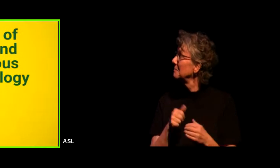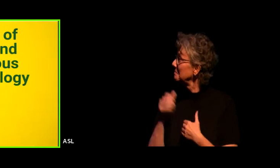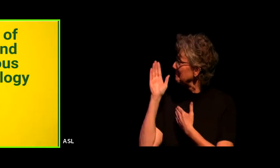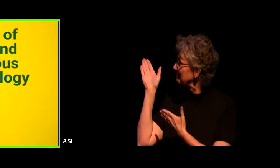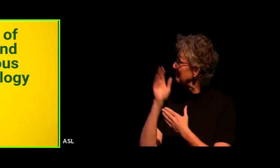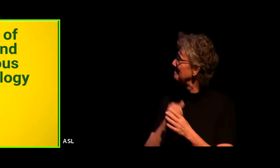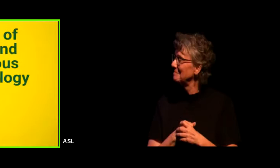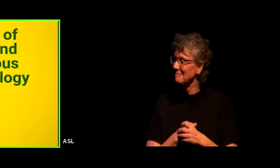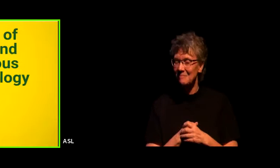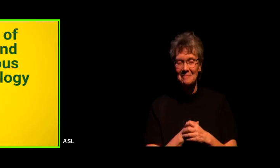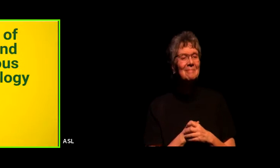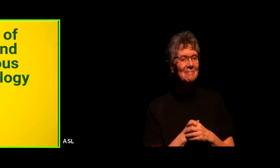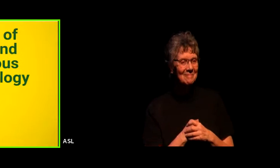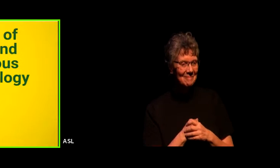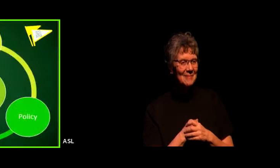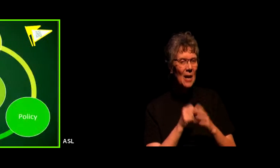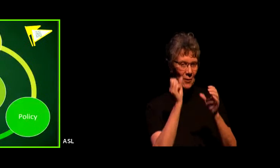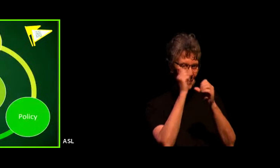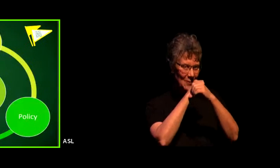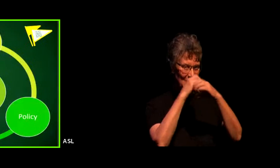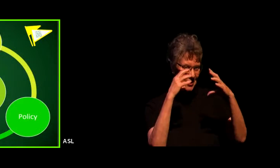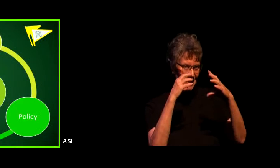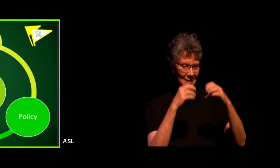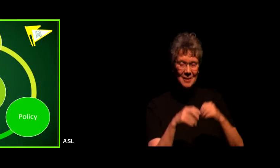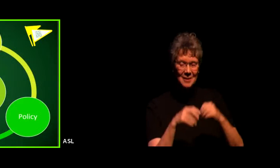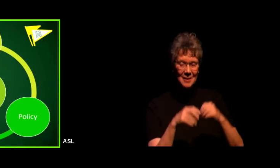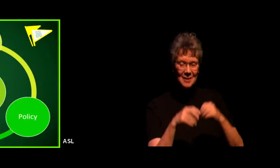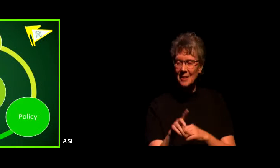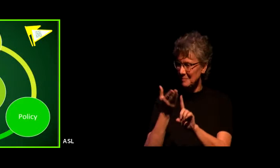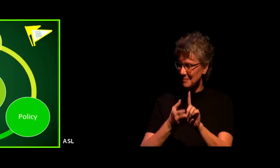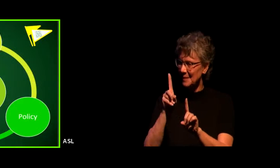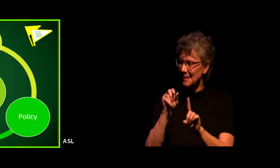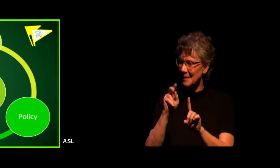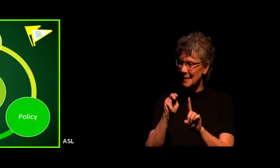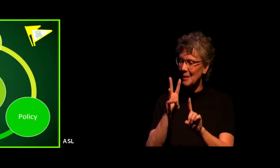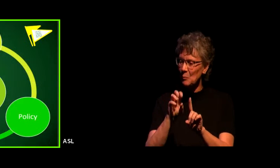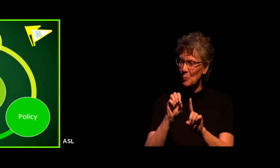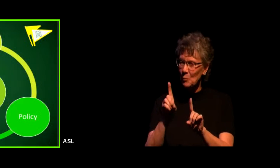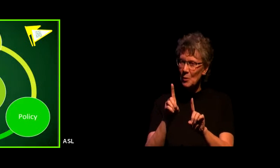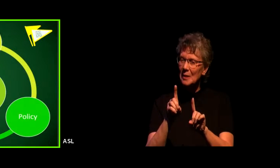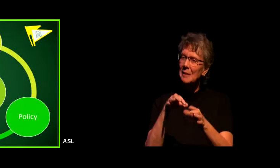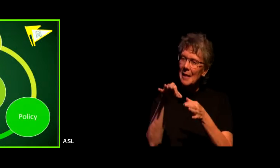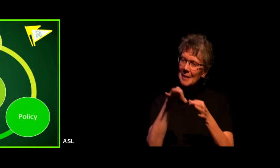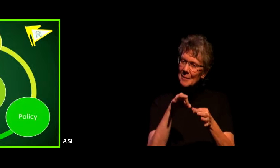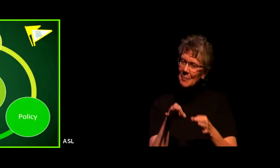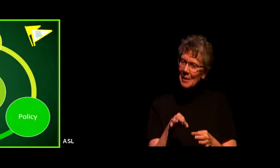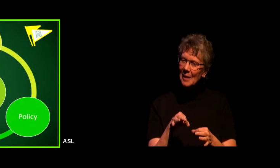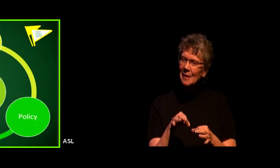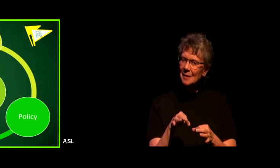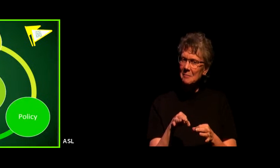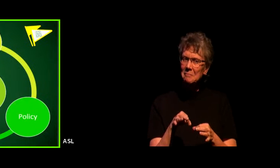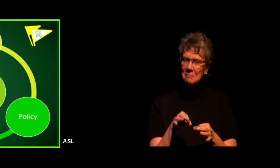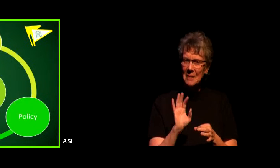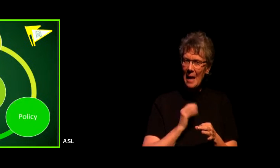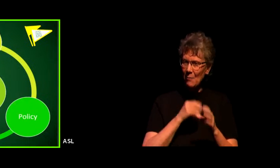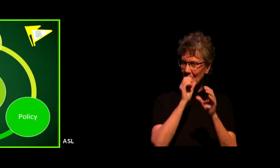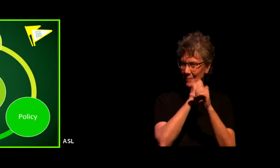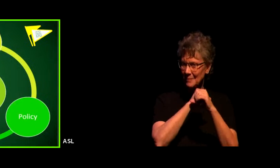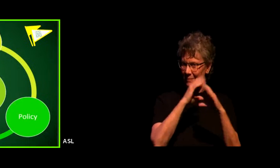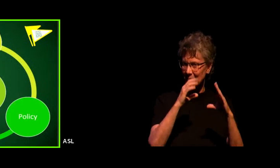little bit about our vision. So Dean Wood, with those kind words, certainly gave you a bit of a sense of that. And also I really want to